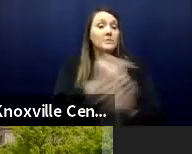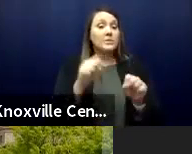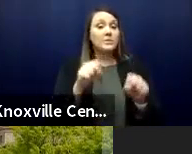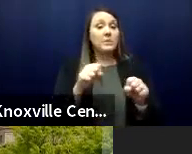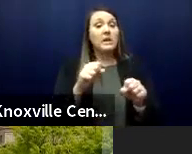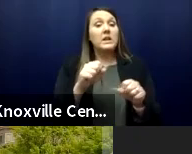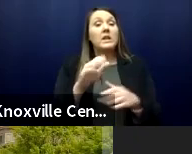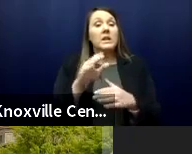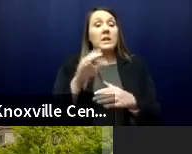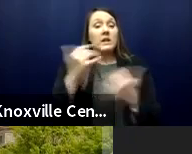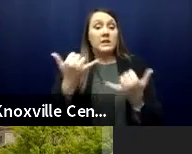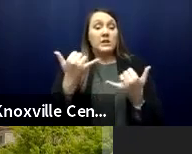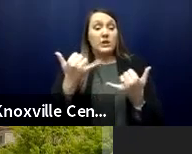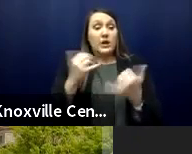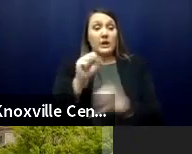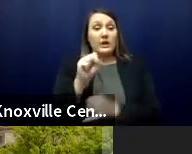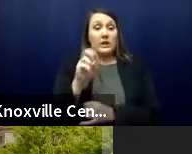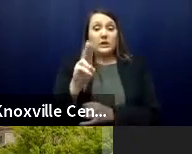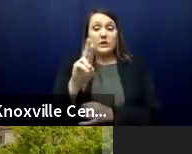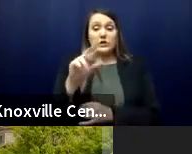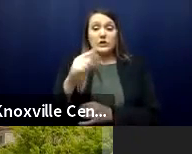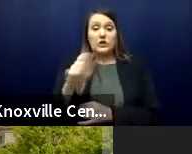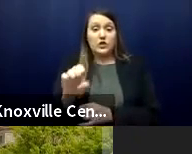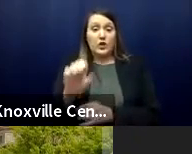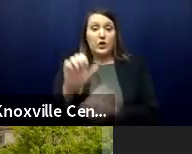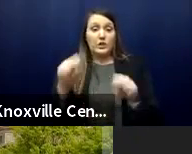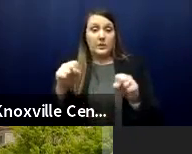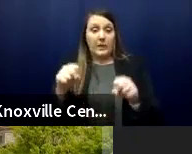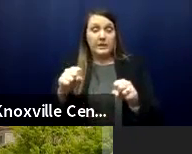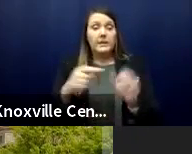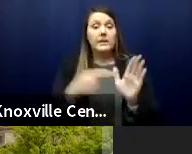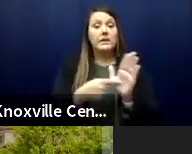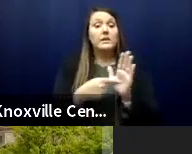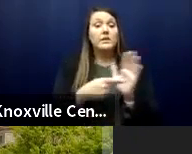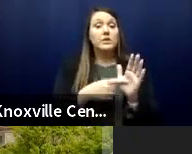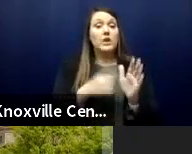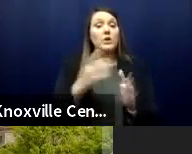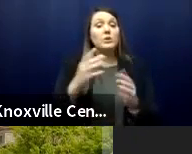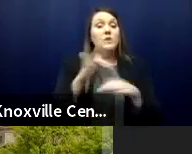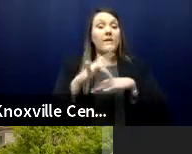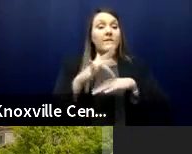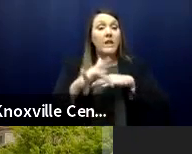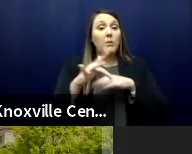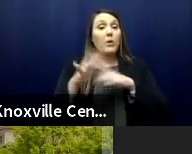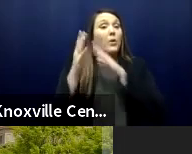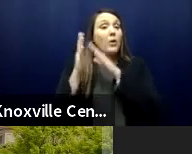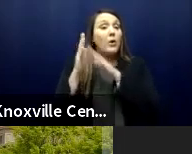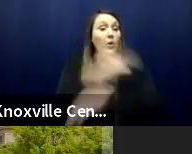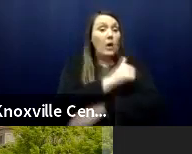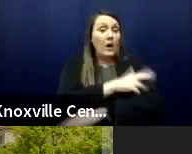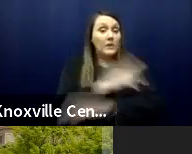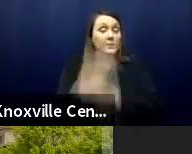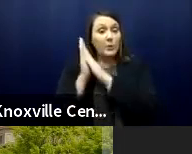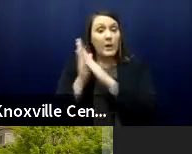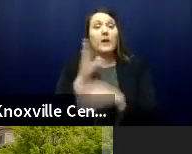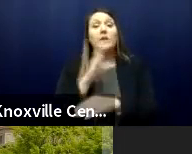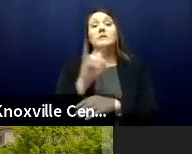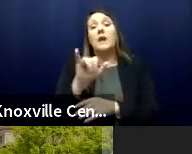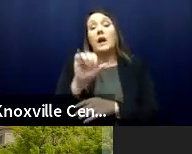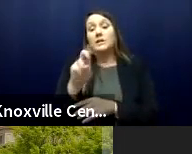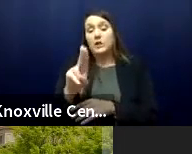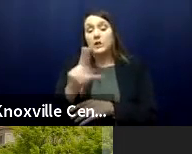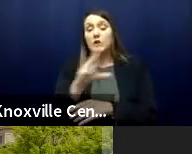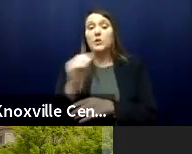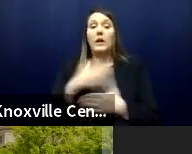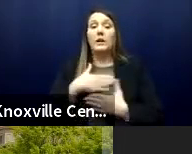and forecasted surge capacity. These graphs show the availability of regional hospital beds, ICU beds, and ventilators from our